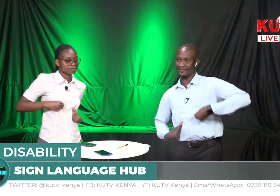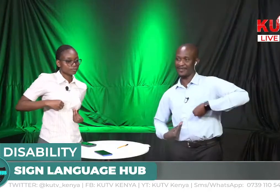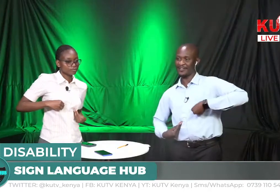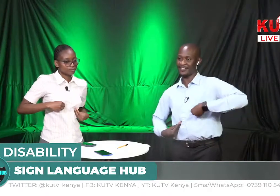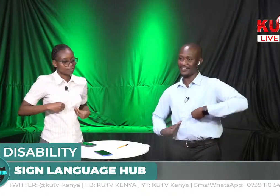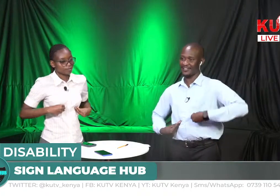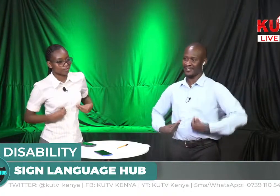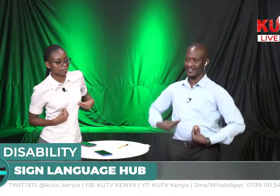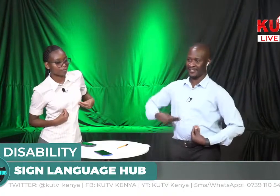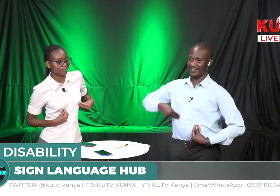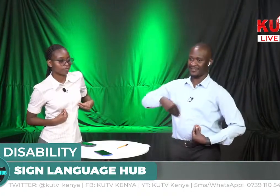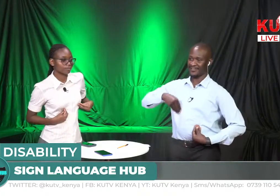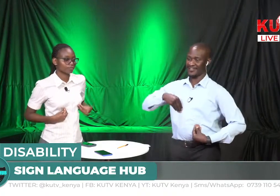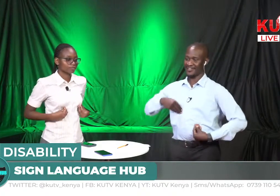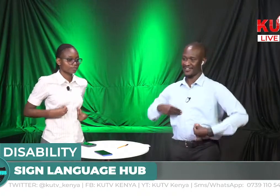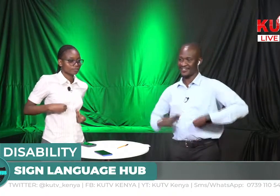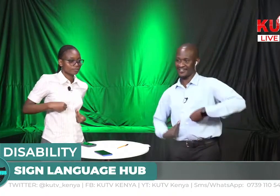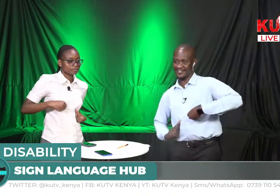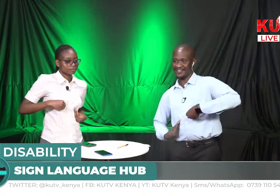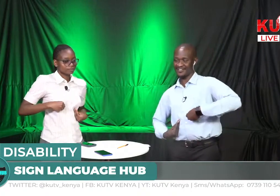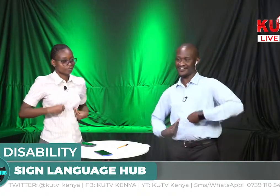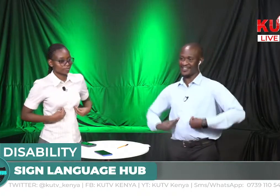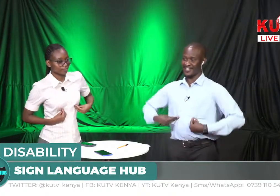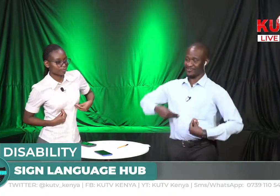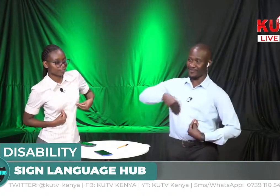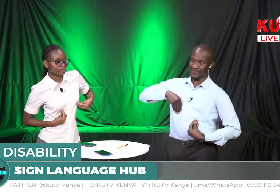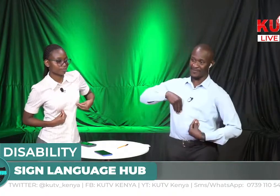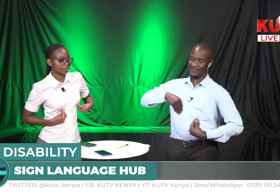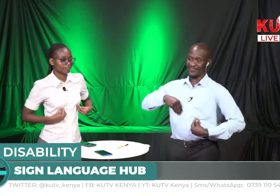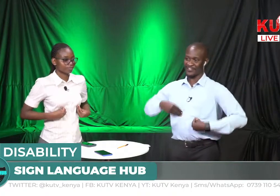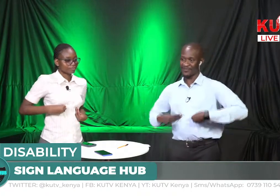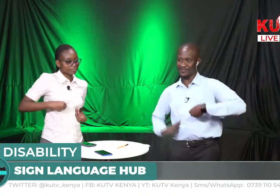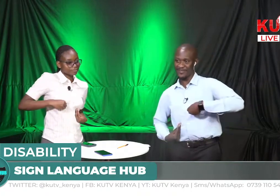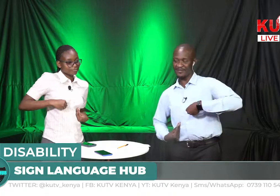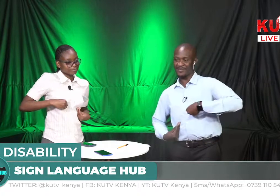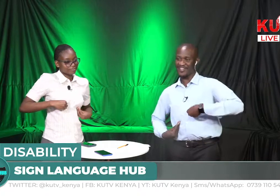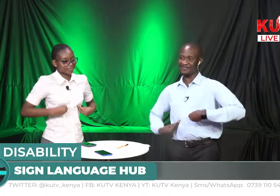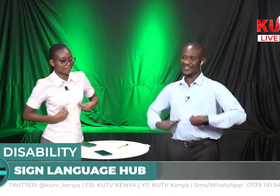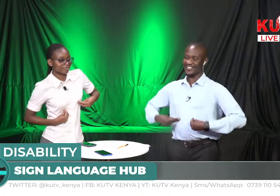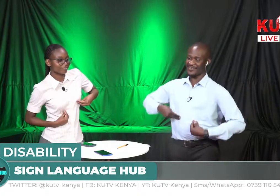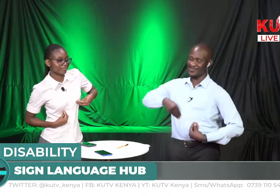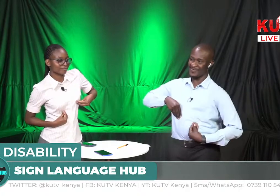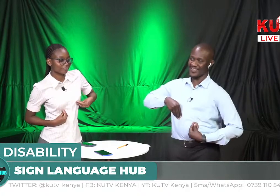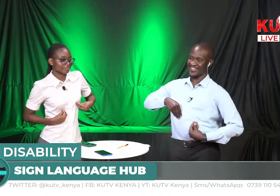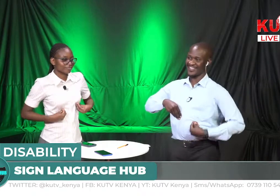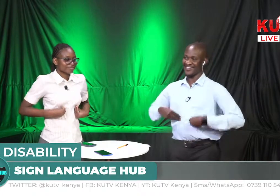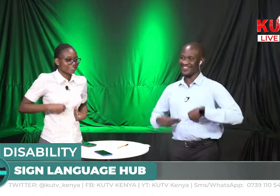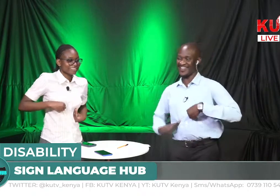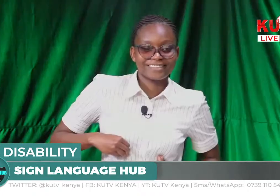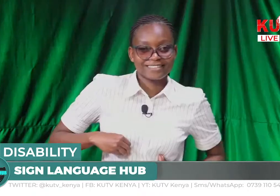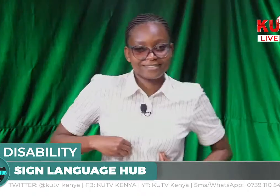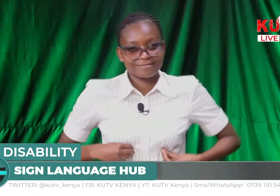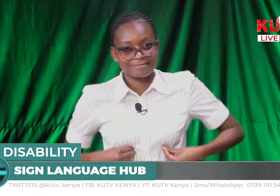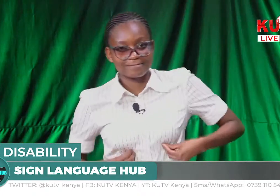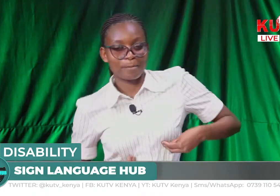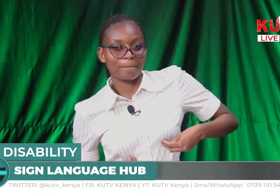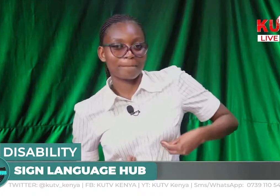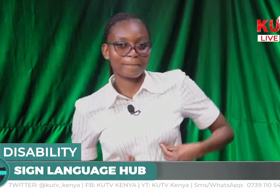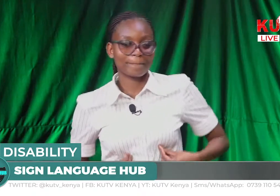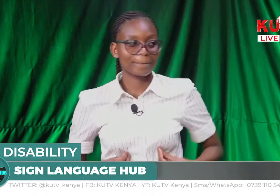Disability, all right? I told you if I'm not visible, Miriam is here with me. Help me, all right? So,